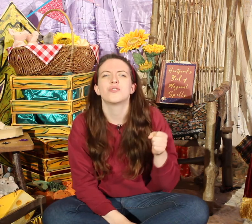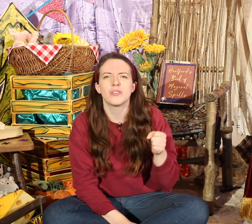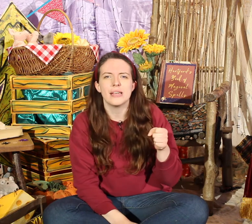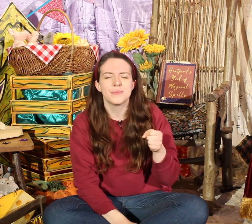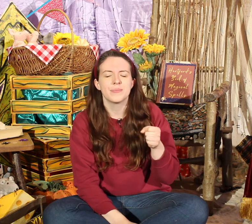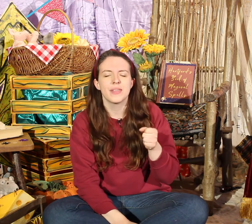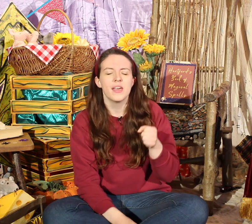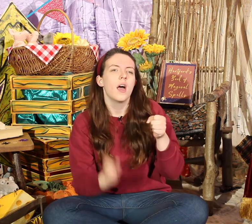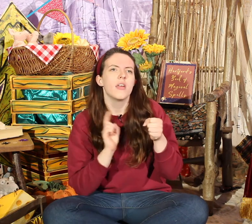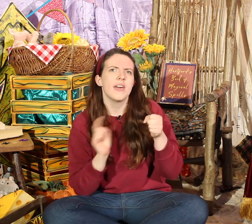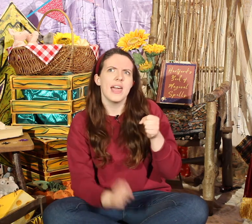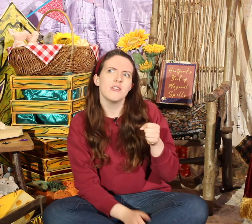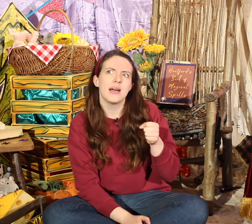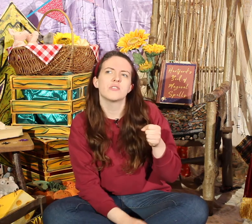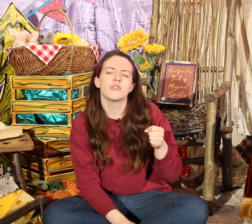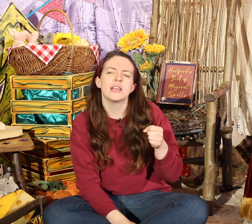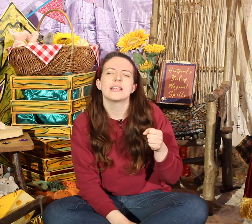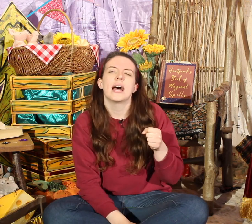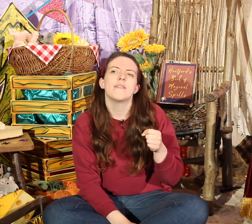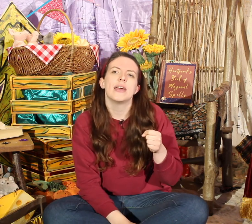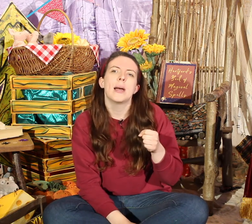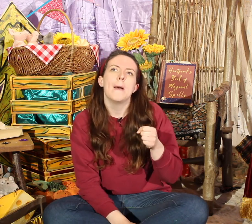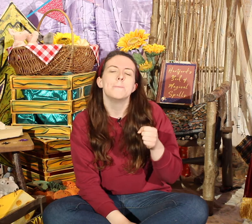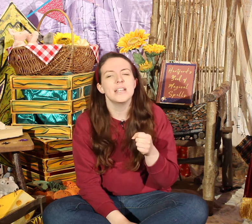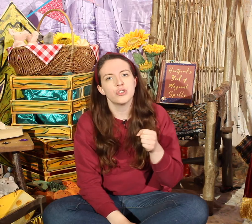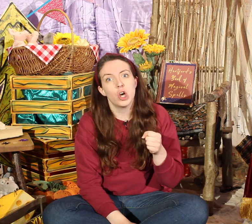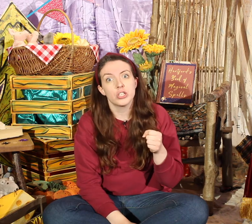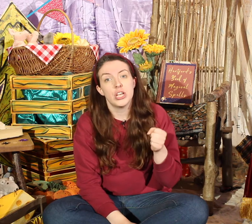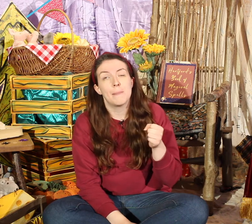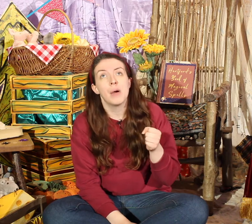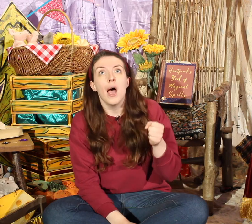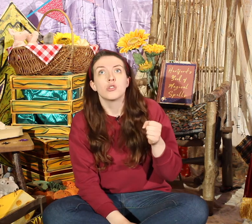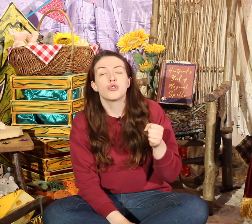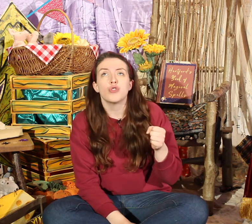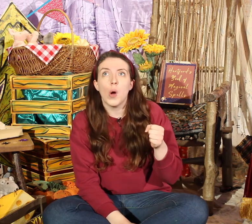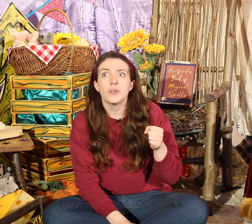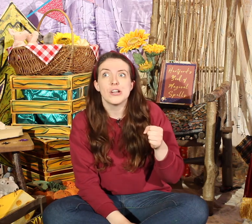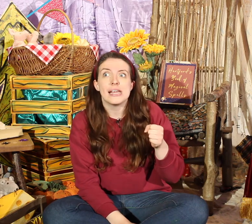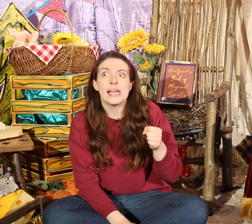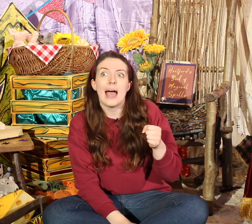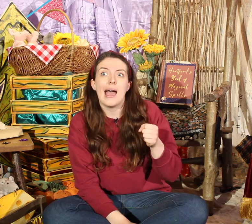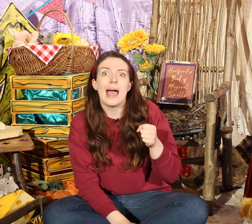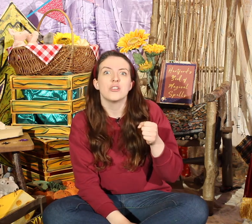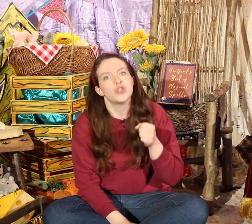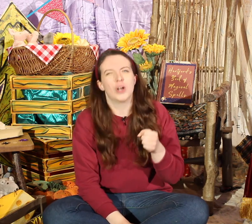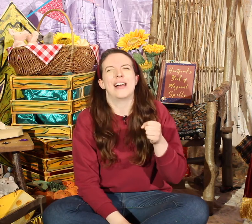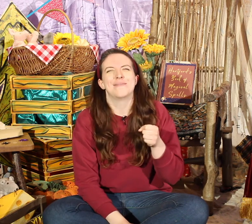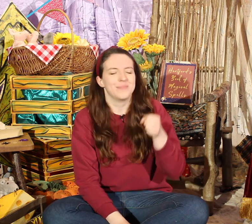story? The hare in my story is having mint choc chip, strawberry, and chocolate.